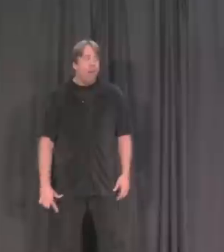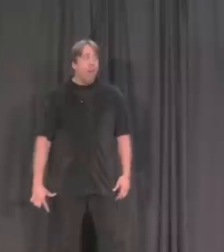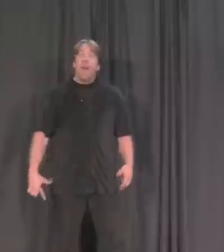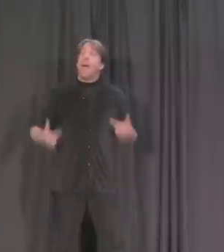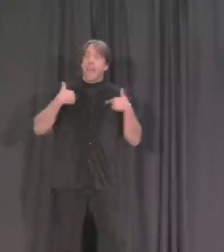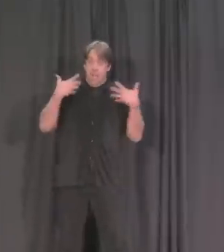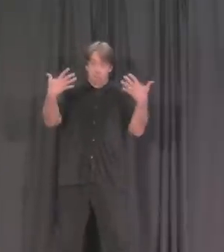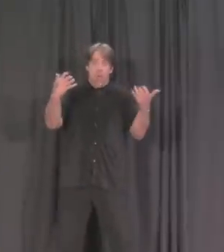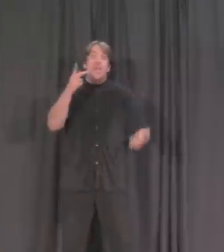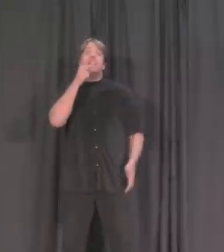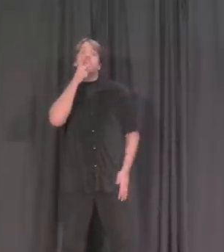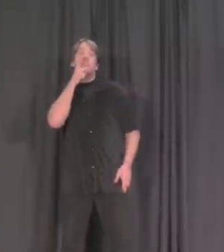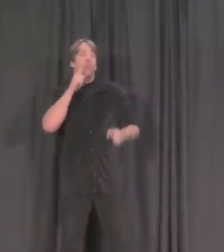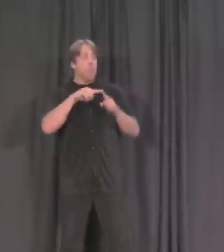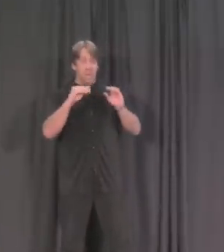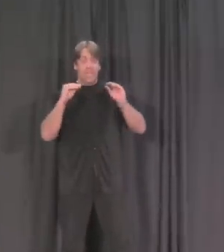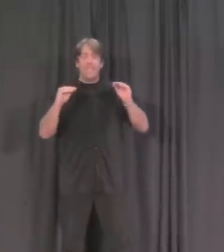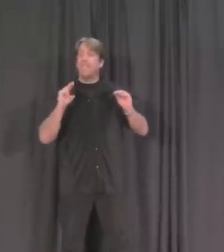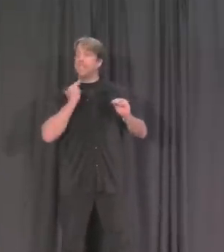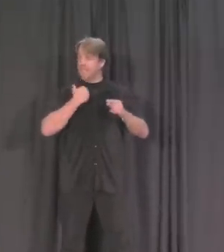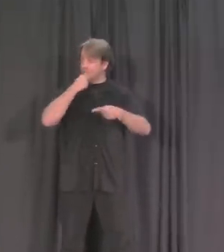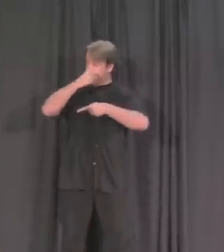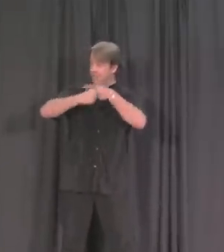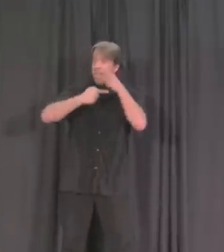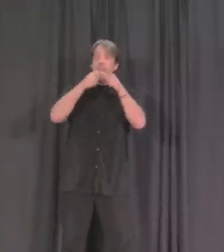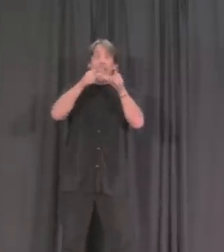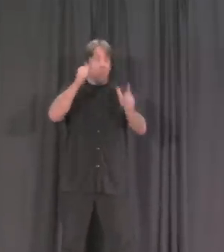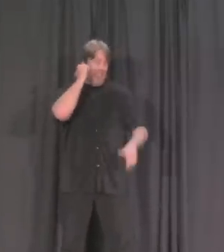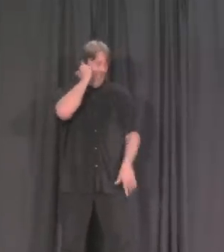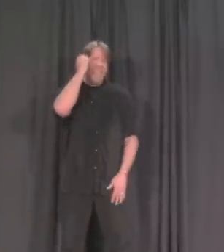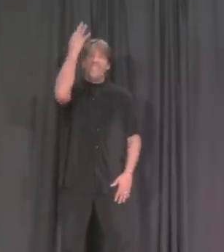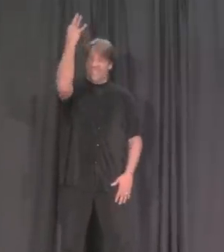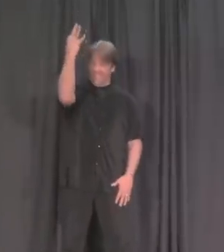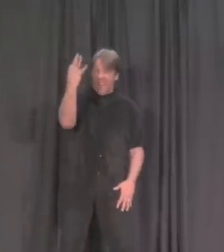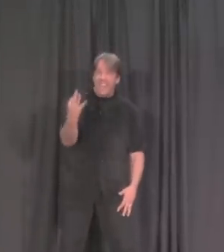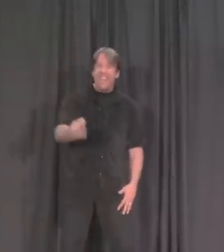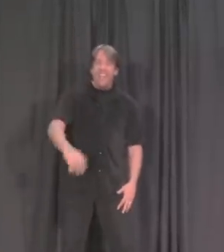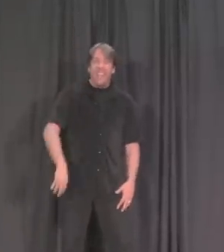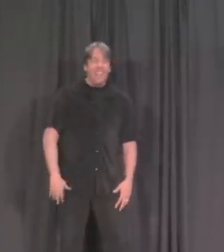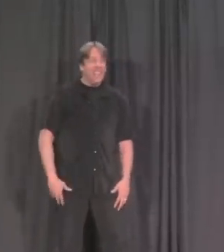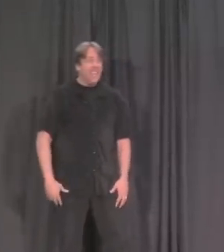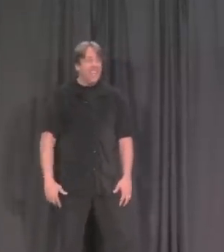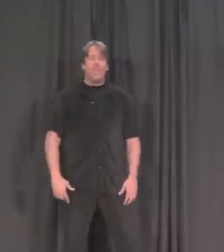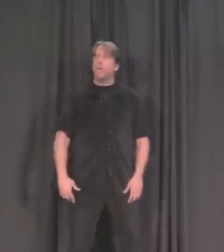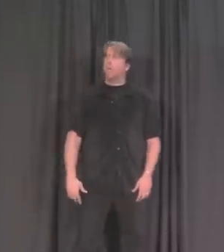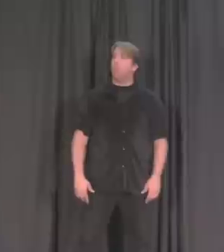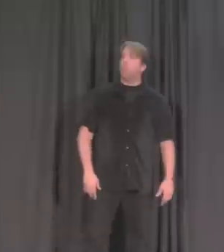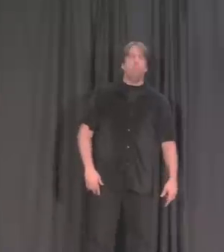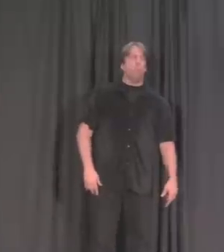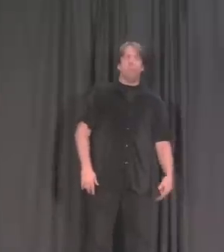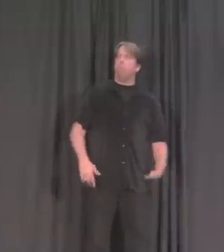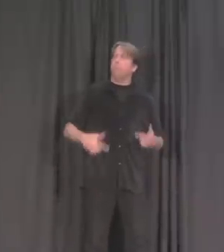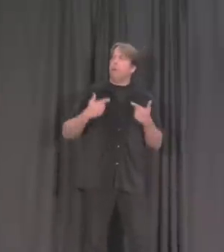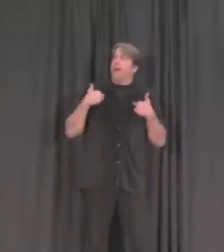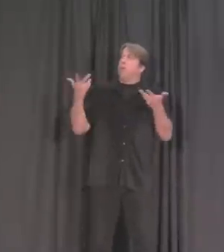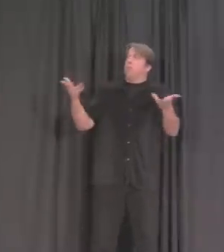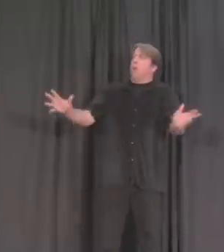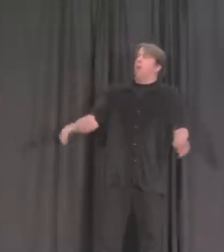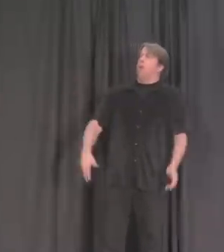special. They're deaf. Keith is going to teach us sign language every Friday. I